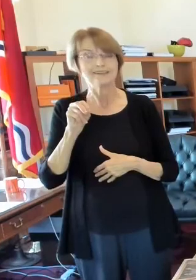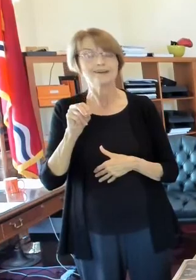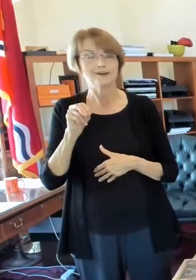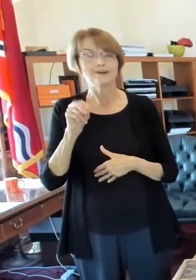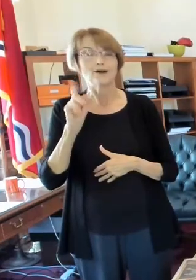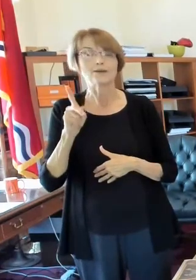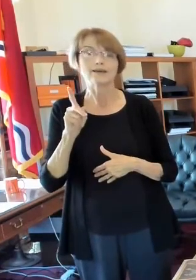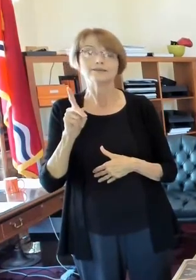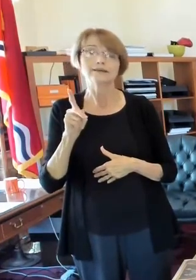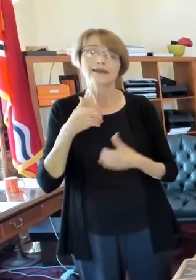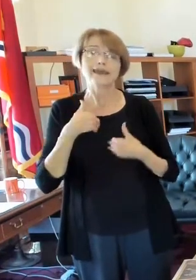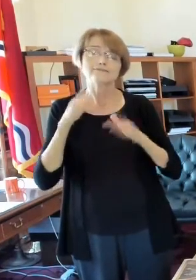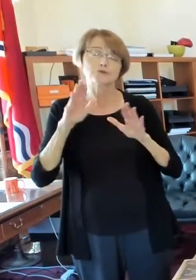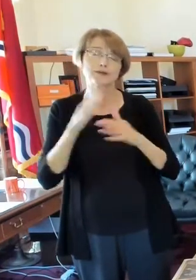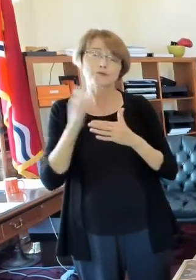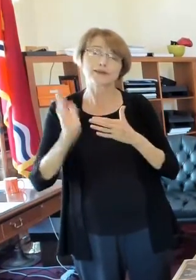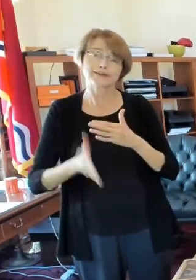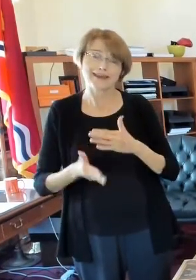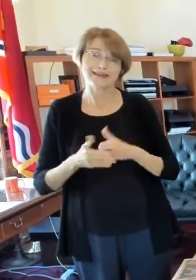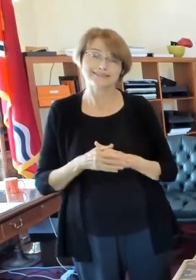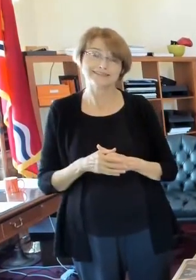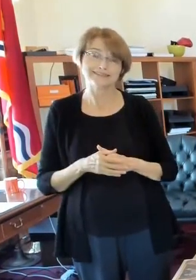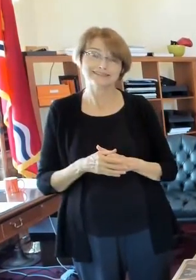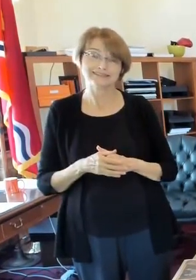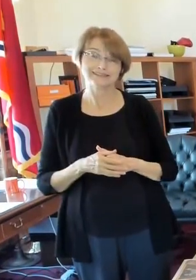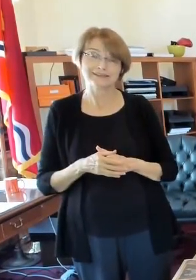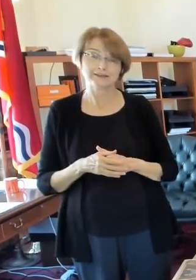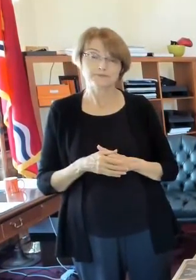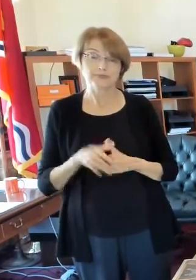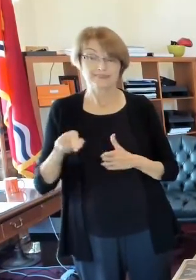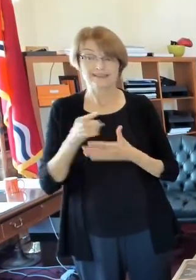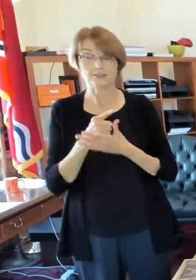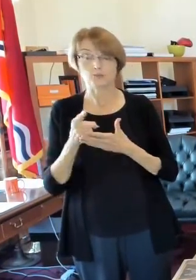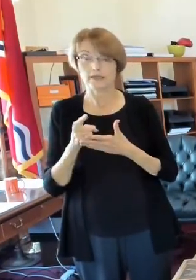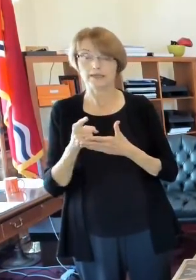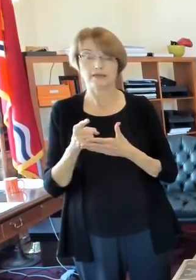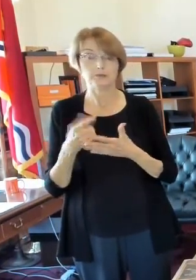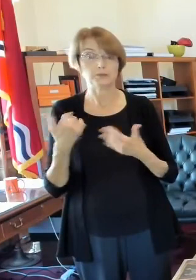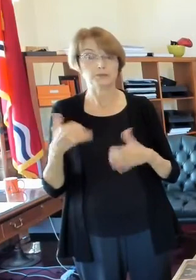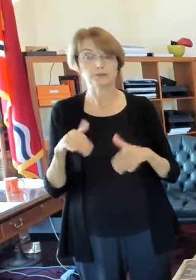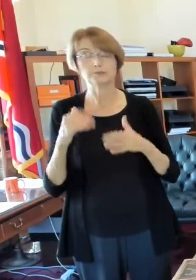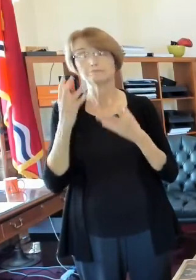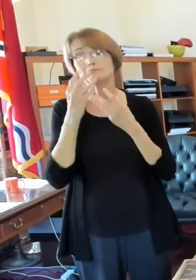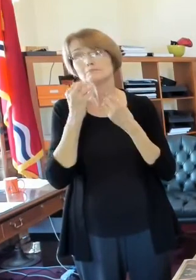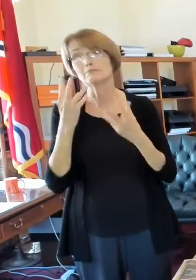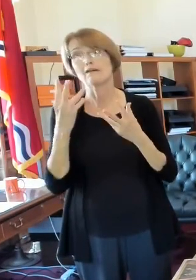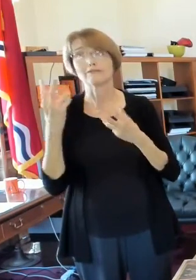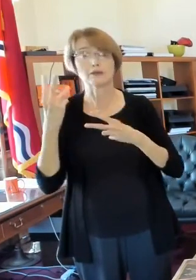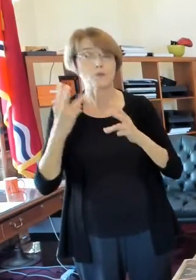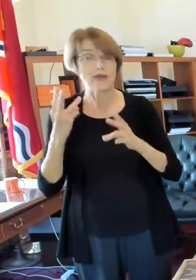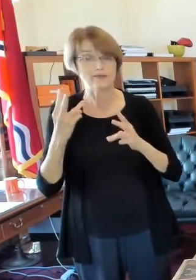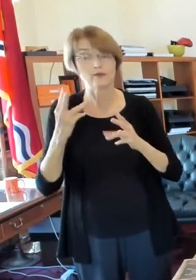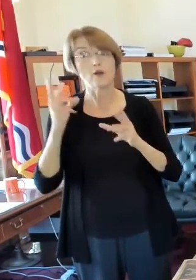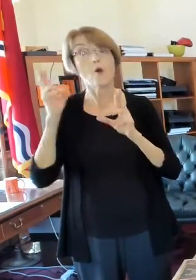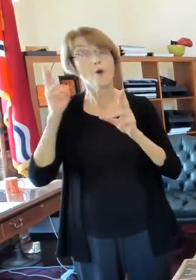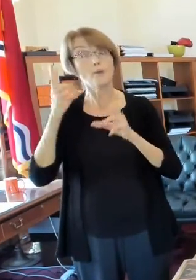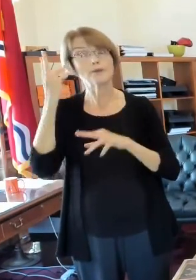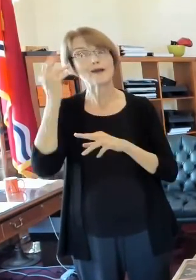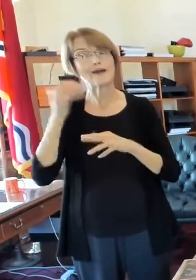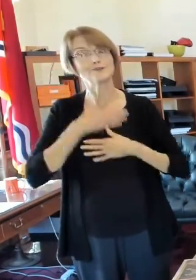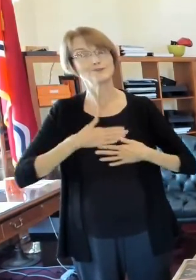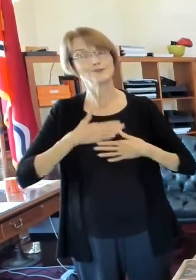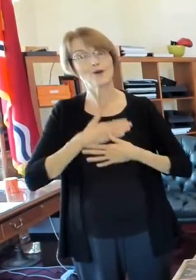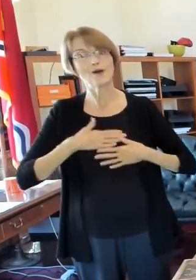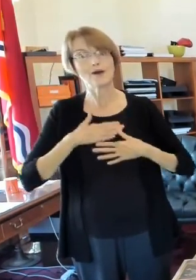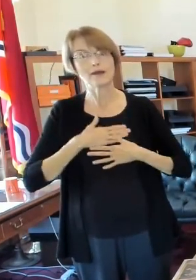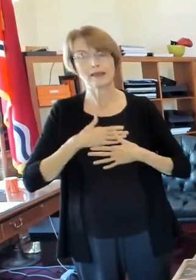All right, you all have a great weekend. This week has just been lovely weather, and I hope you all got to enjoy it a little bit. I